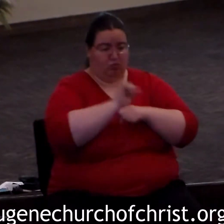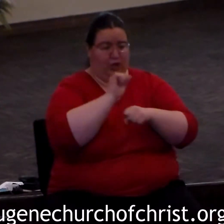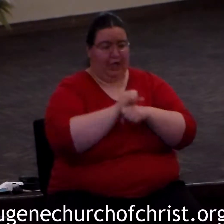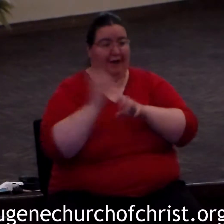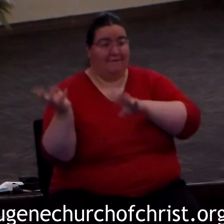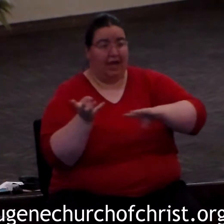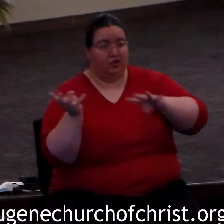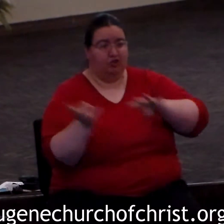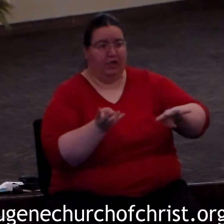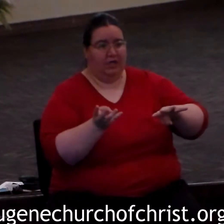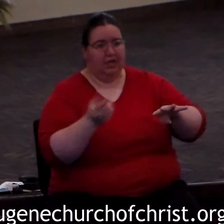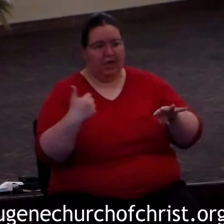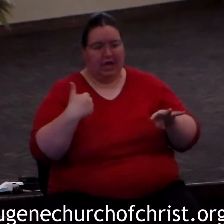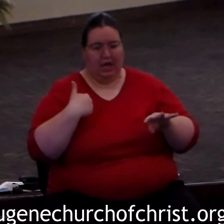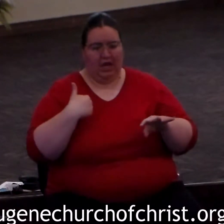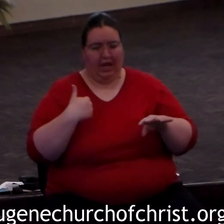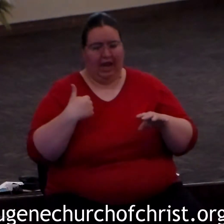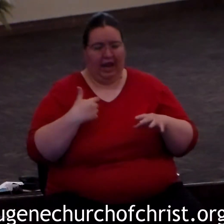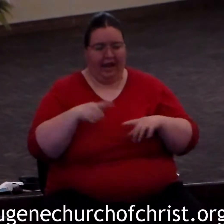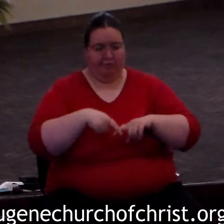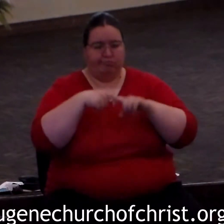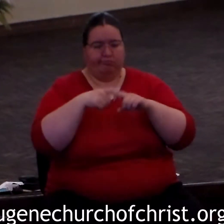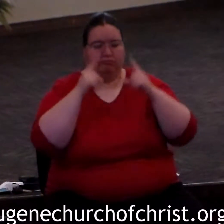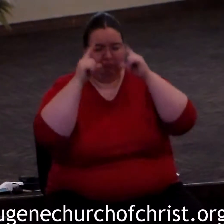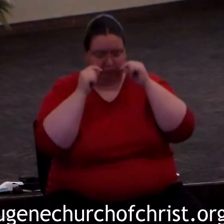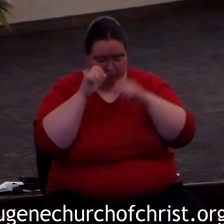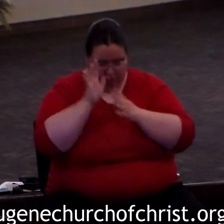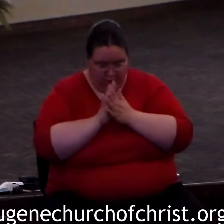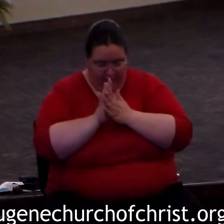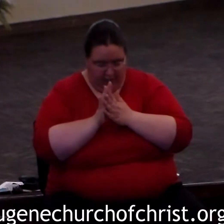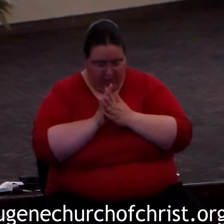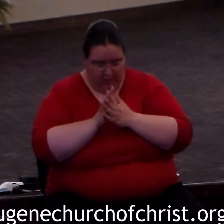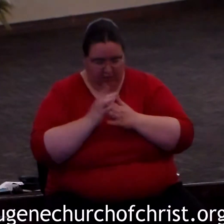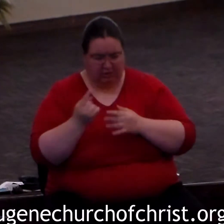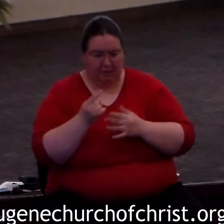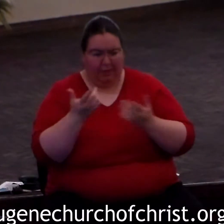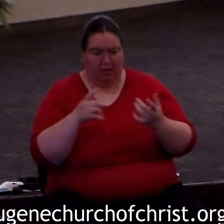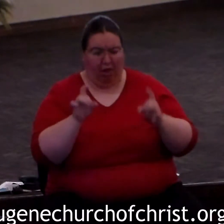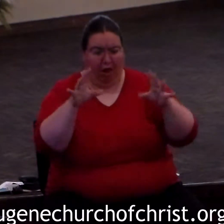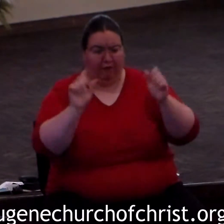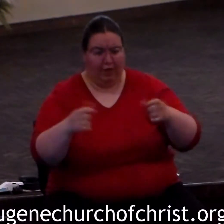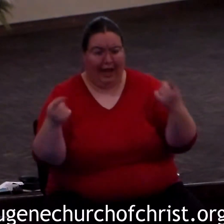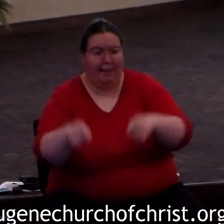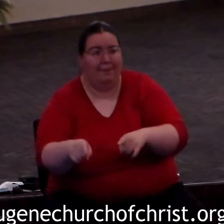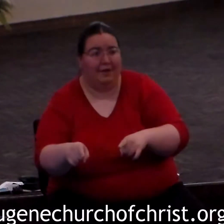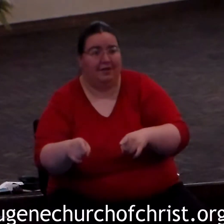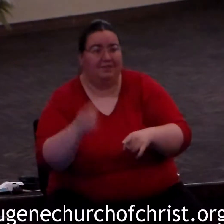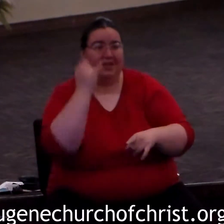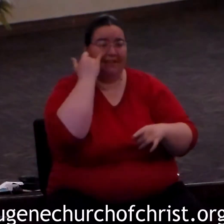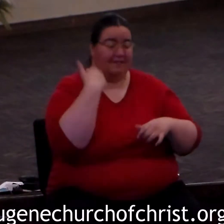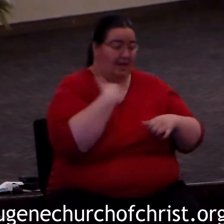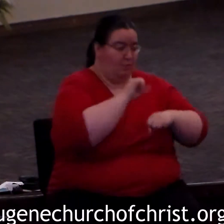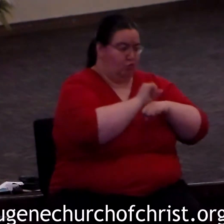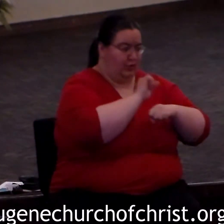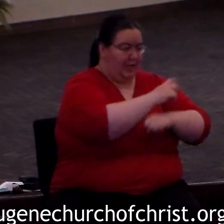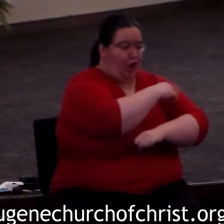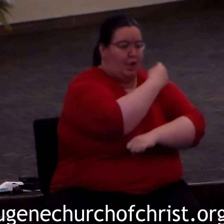happen. If I'm in the midst of trauma in an emergency room and I'm one of the people working there,